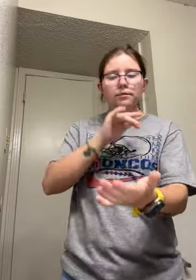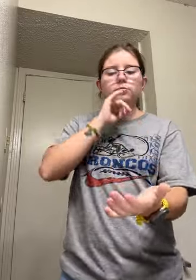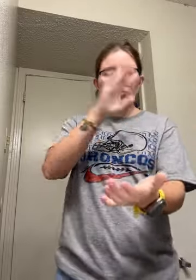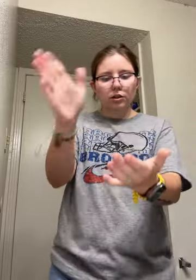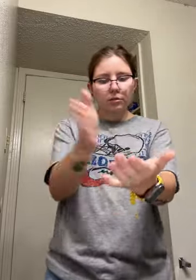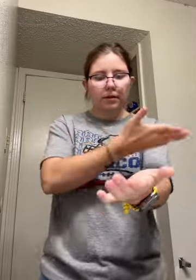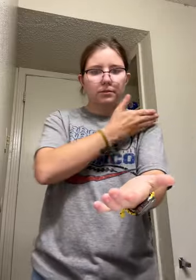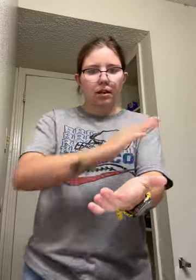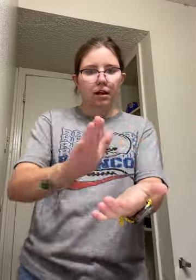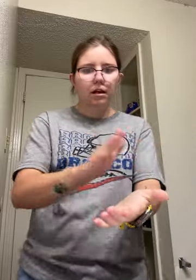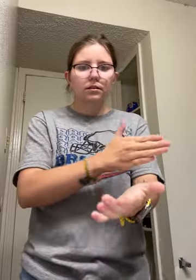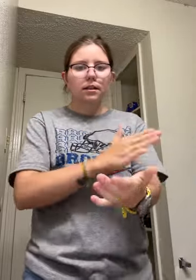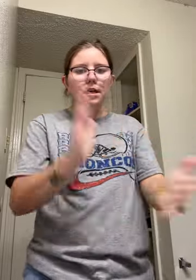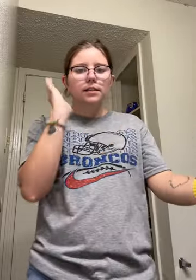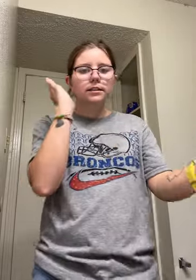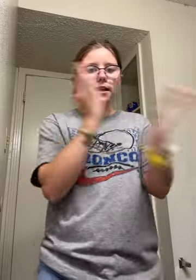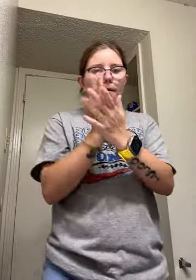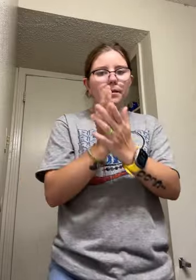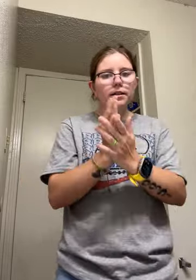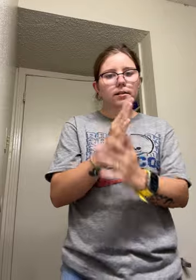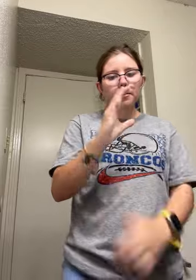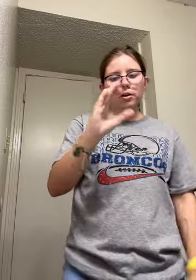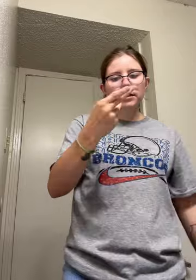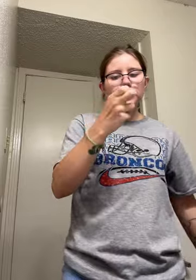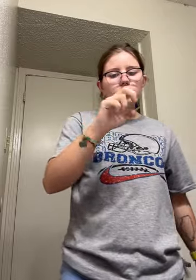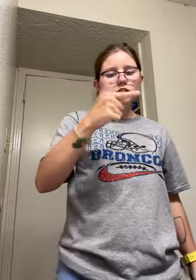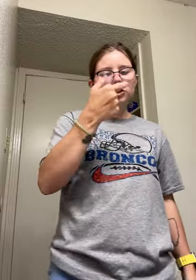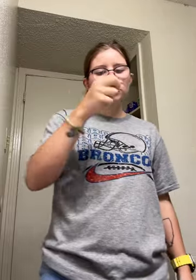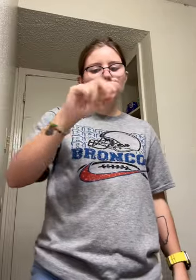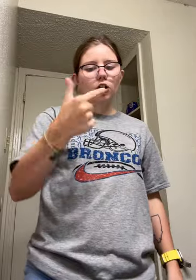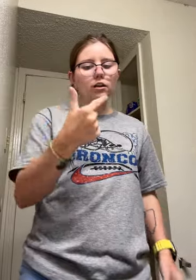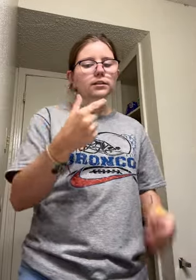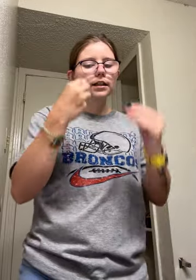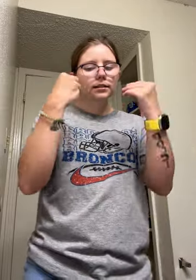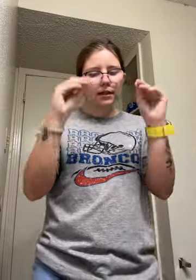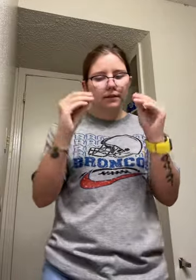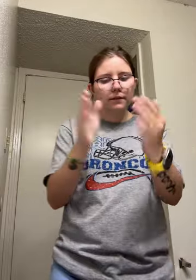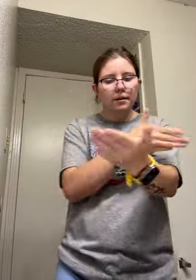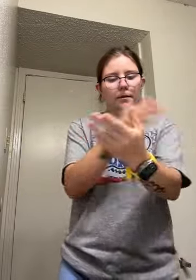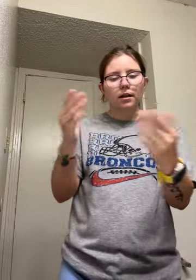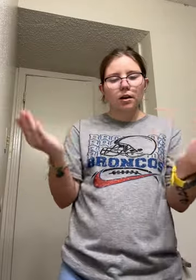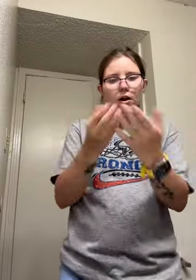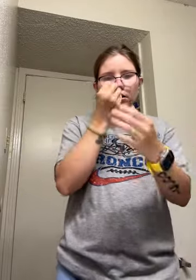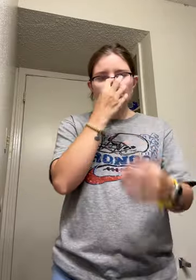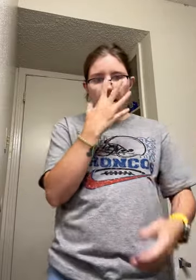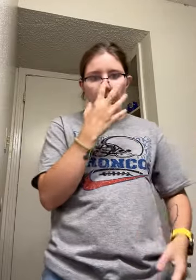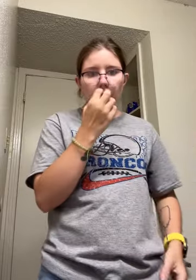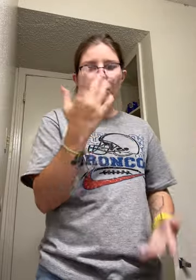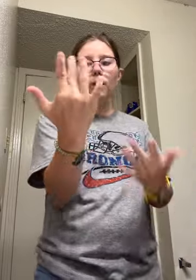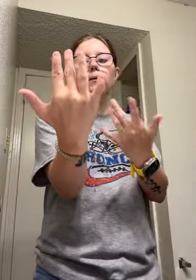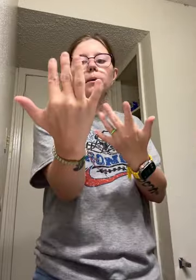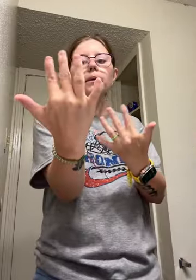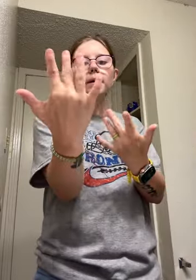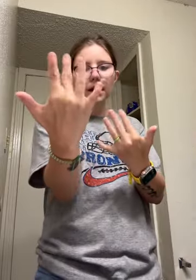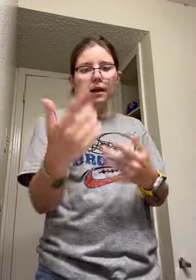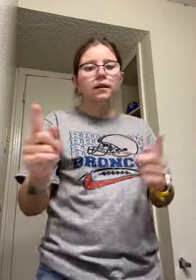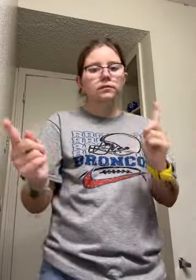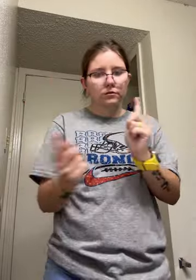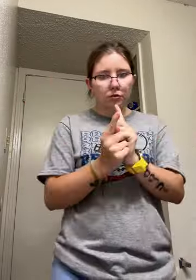them dirty rap songs. Stop and hit the ball like a teacher. Hey, wait a minute. Get a whole call. Have you ever went over